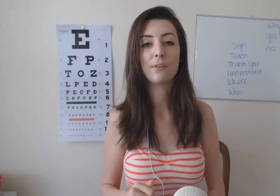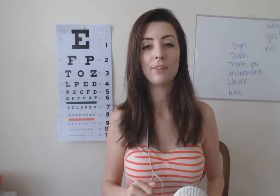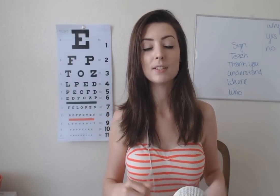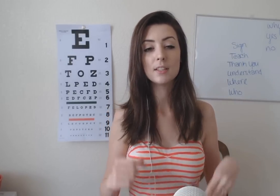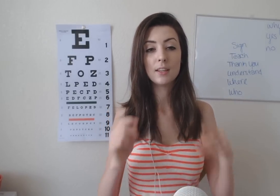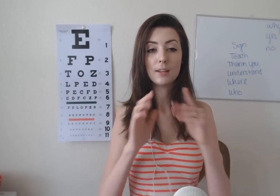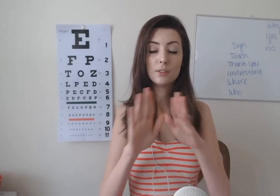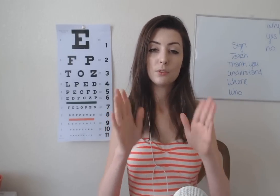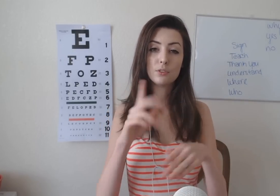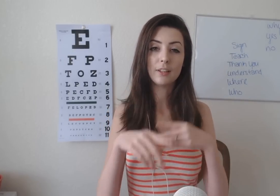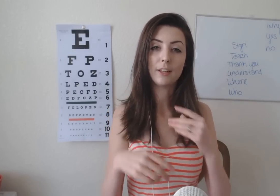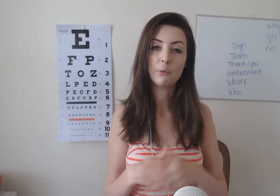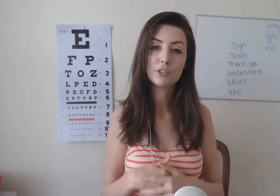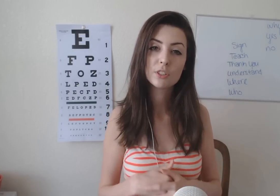Perfect. And then do sign language.